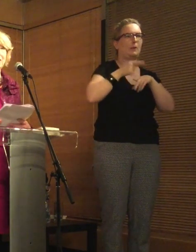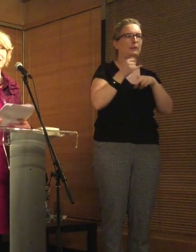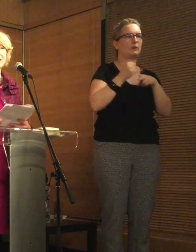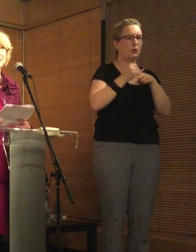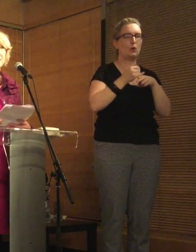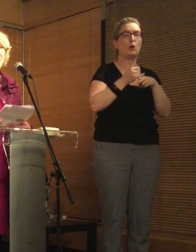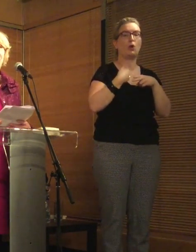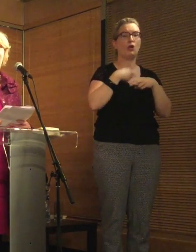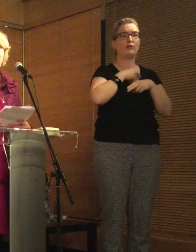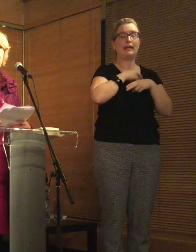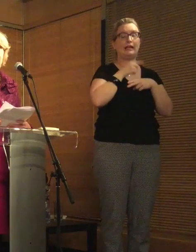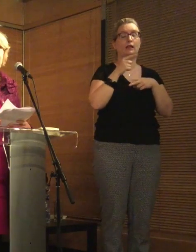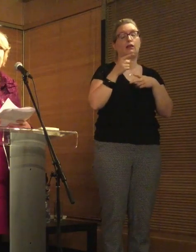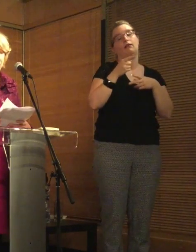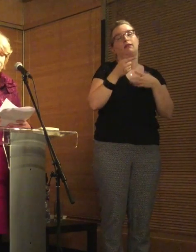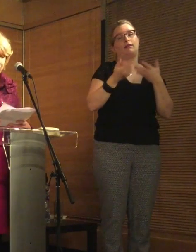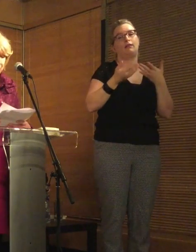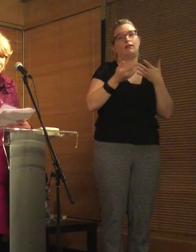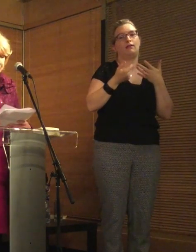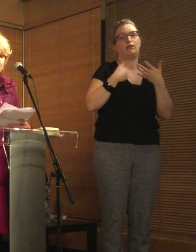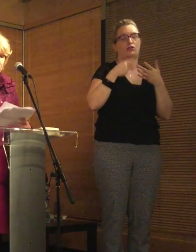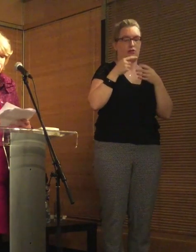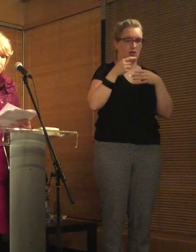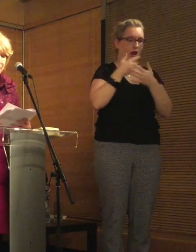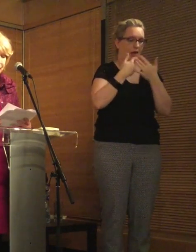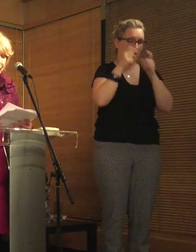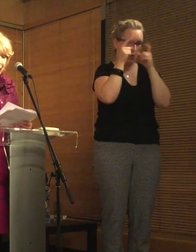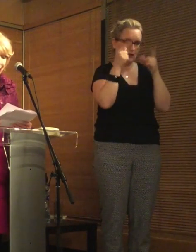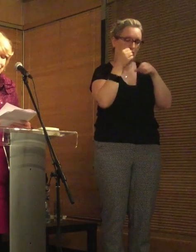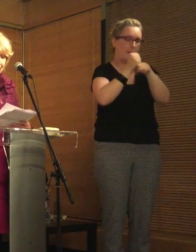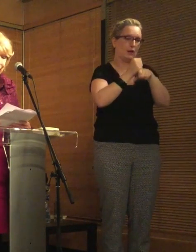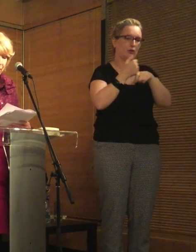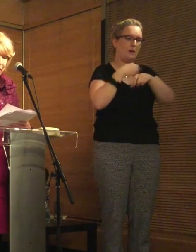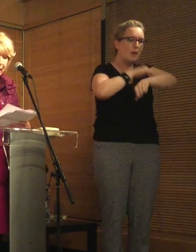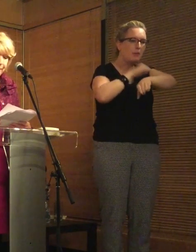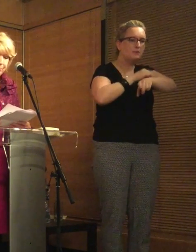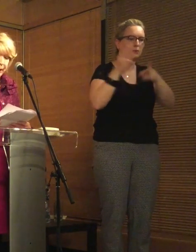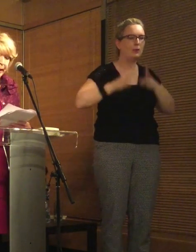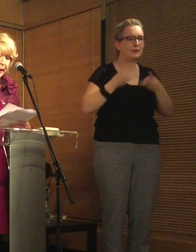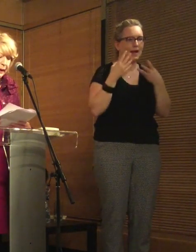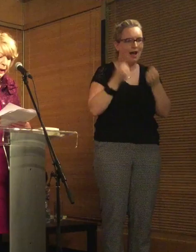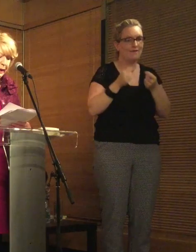a consciousness of the problems that women had, and how